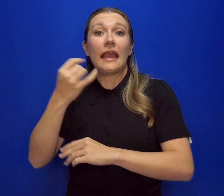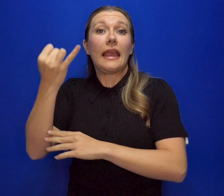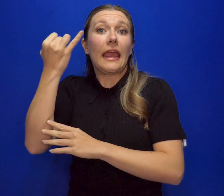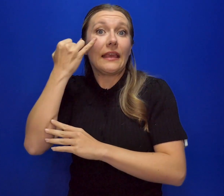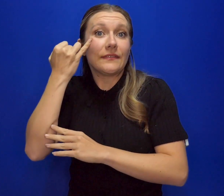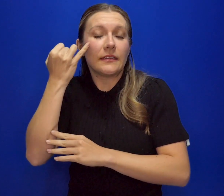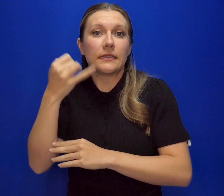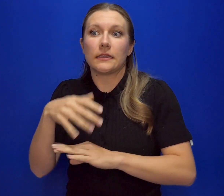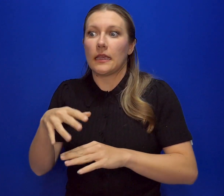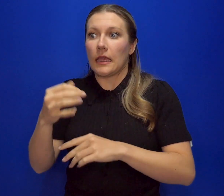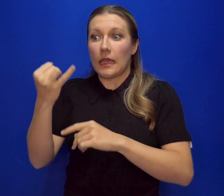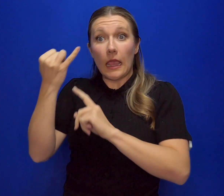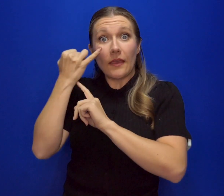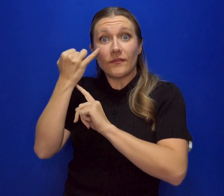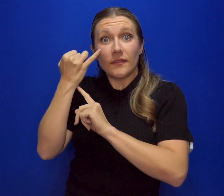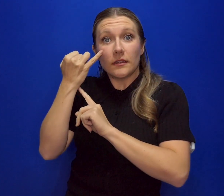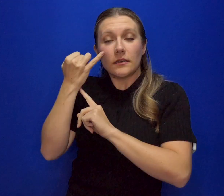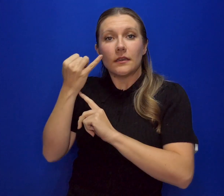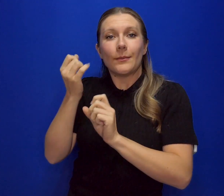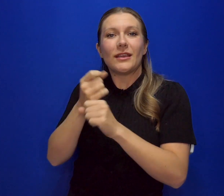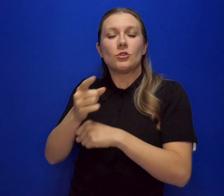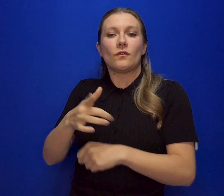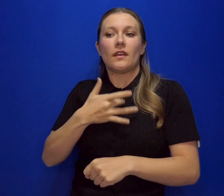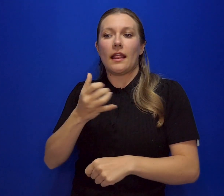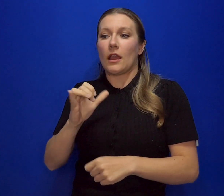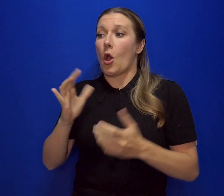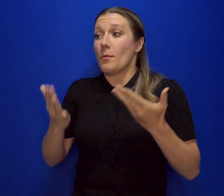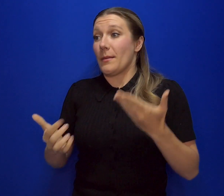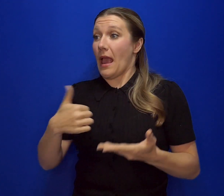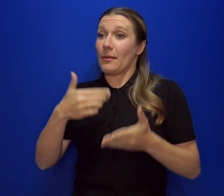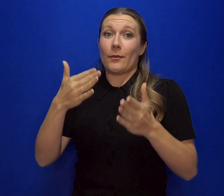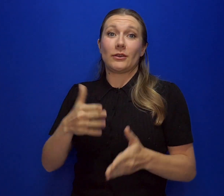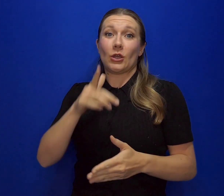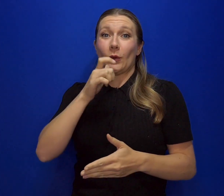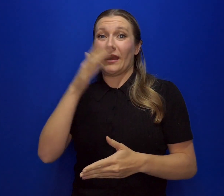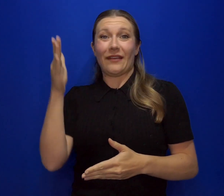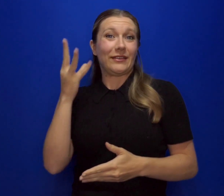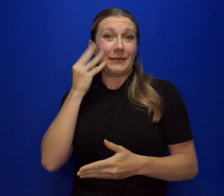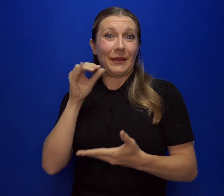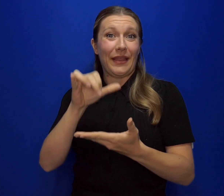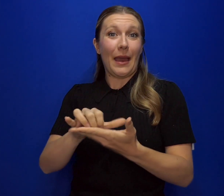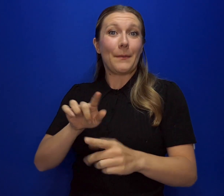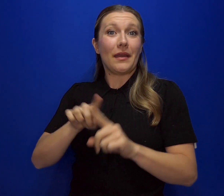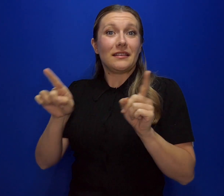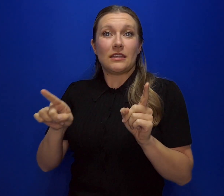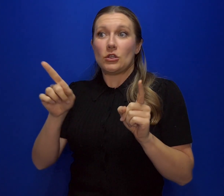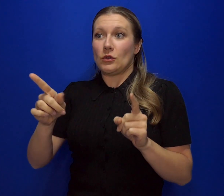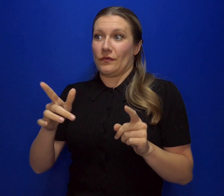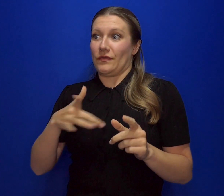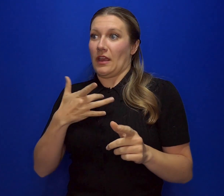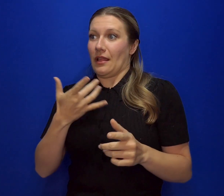because if gives you that feeling of like, well, maybe I'm going to be one of the people who it never happens to. Right. And then you spend your whole life kind